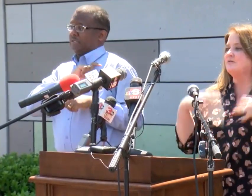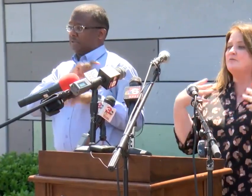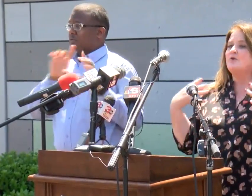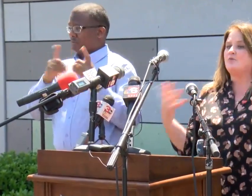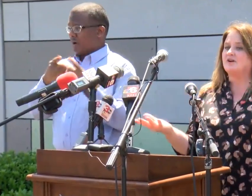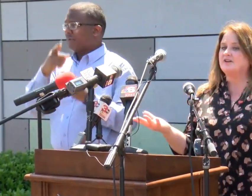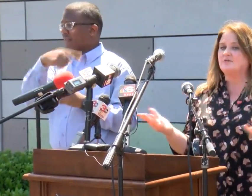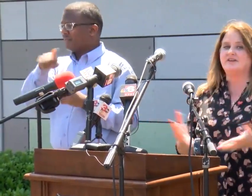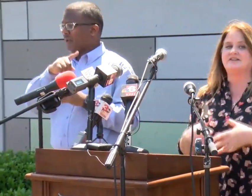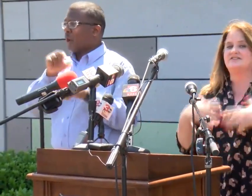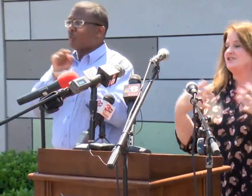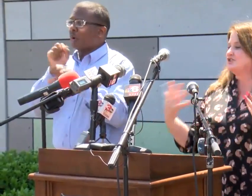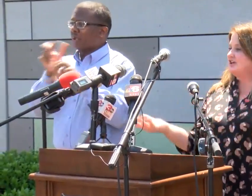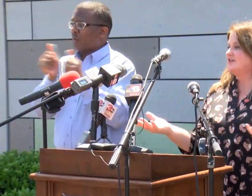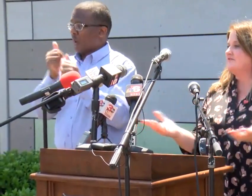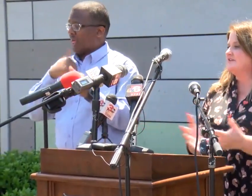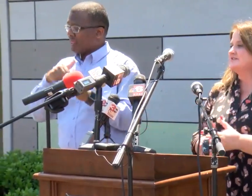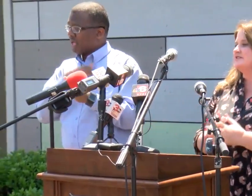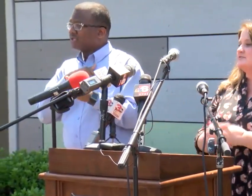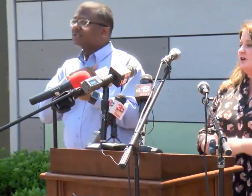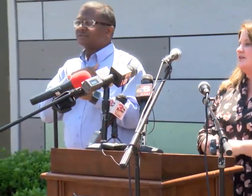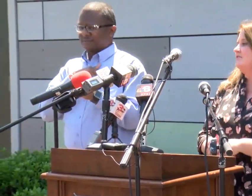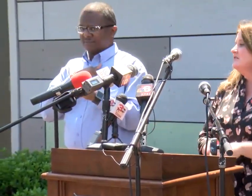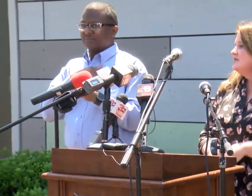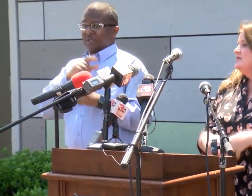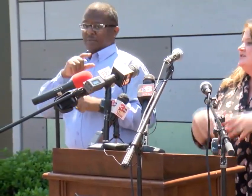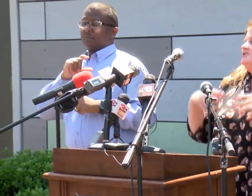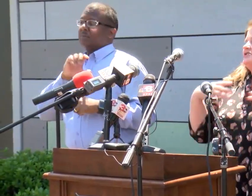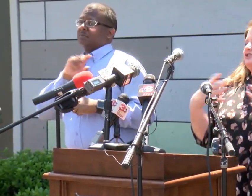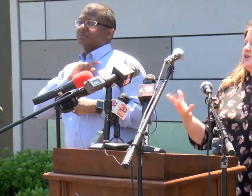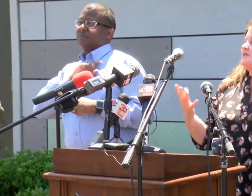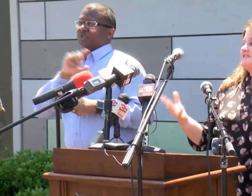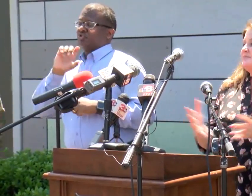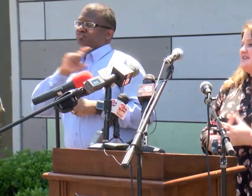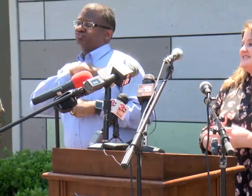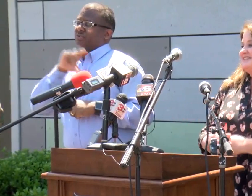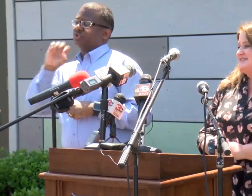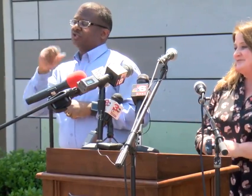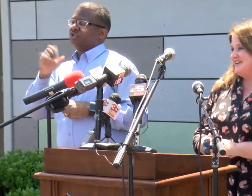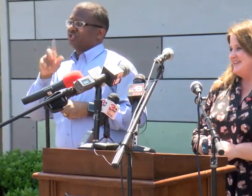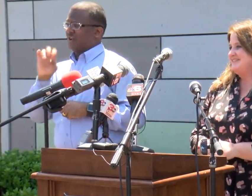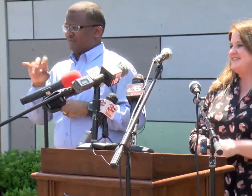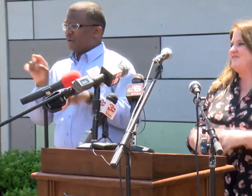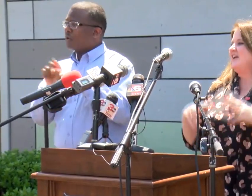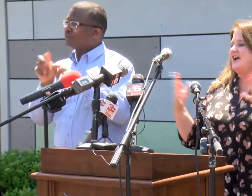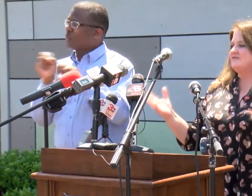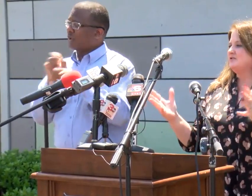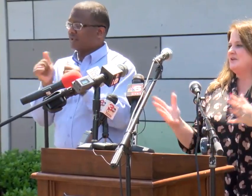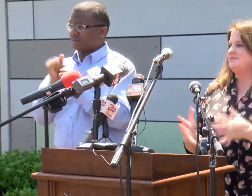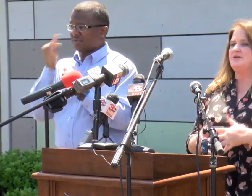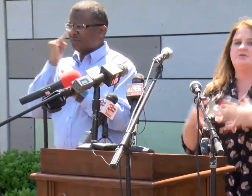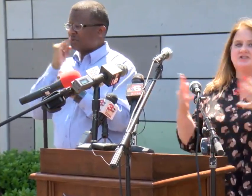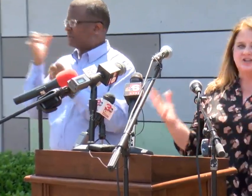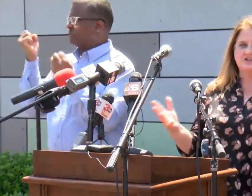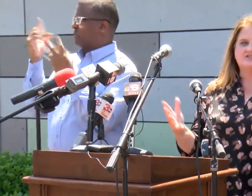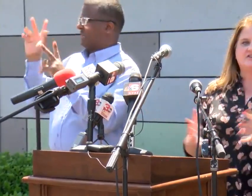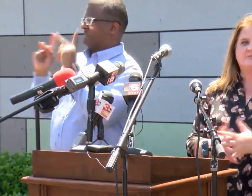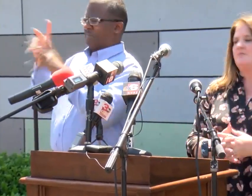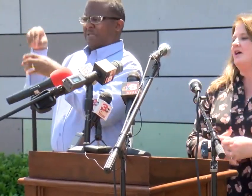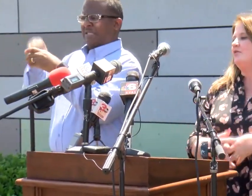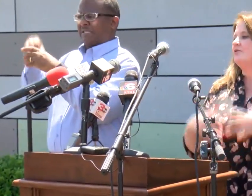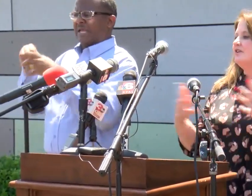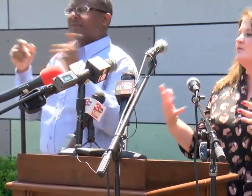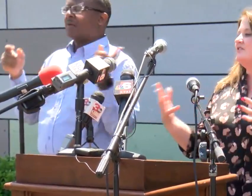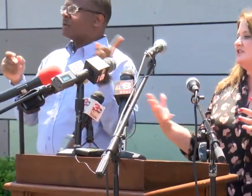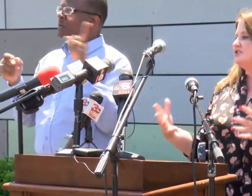They are working with us, the sheriff is as well, to go and speak to these sites if they have too many people and talk to